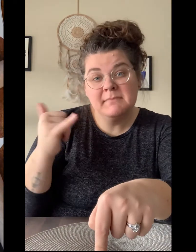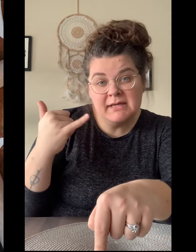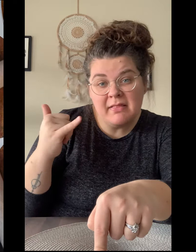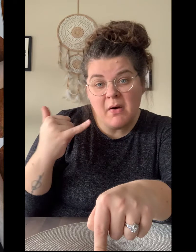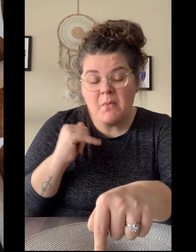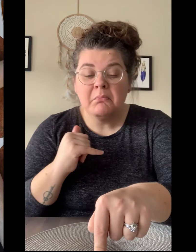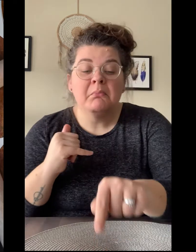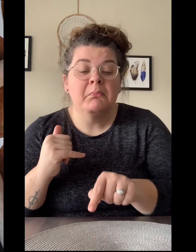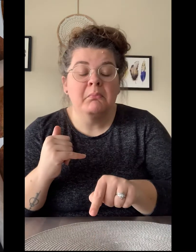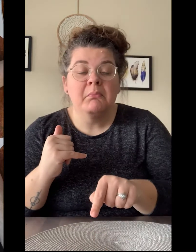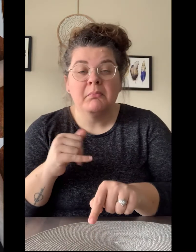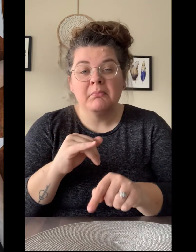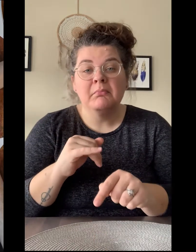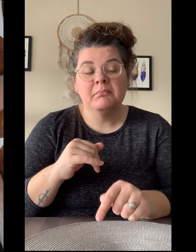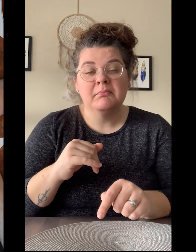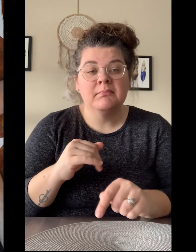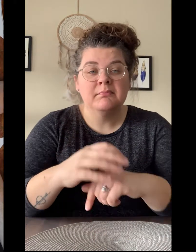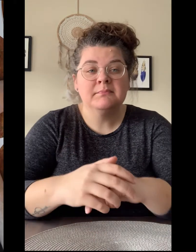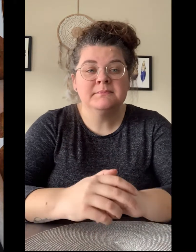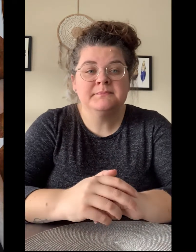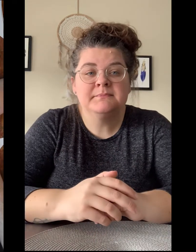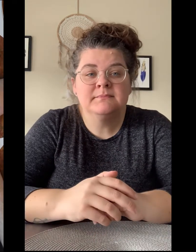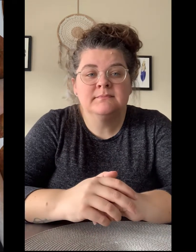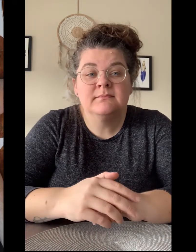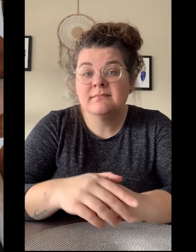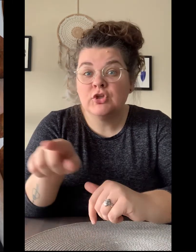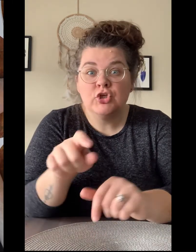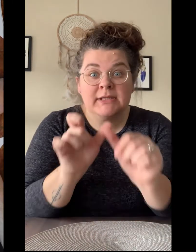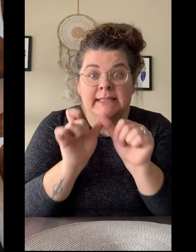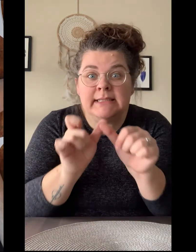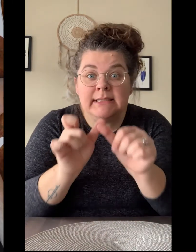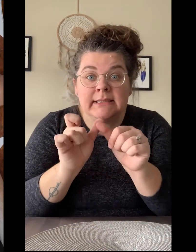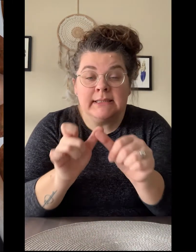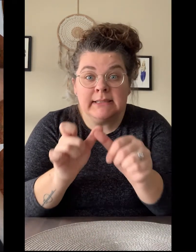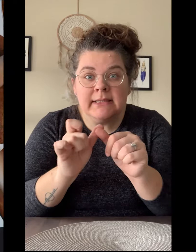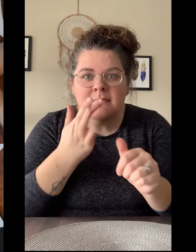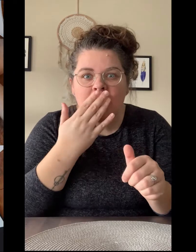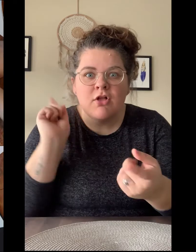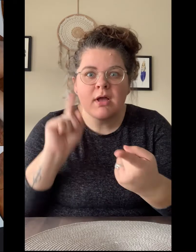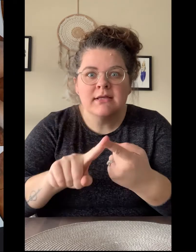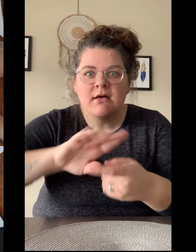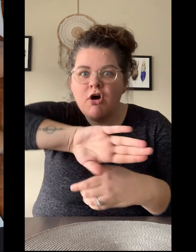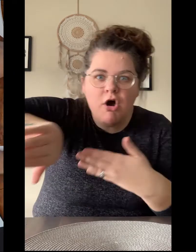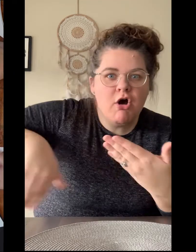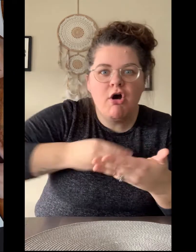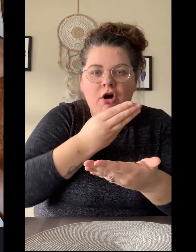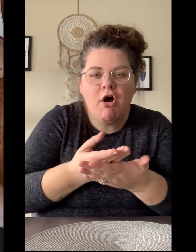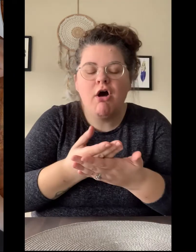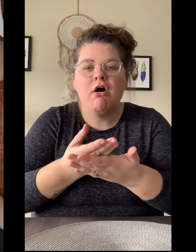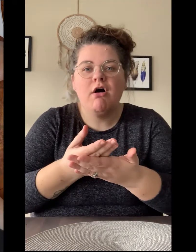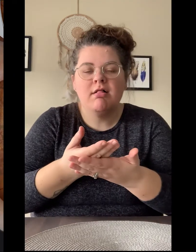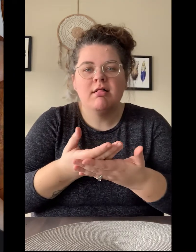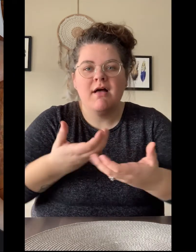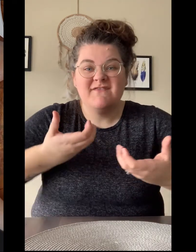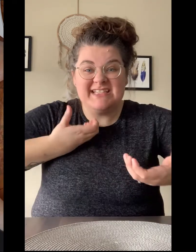another area, color that little guy in. You're going to keep coloring until all these